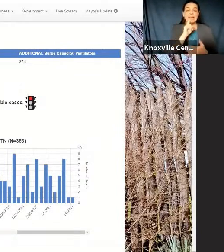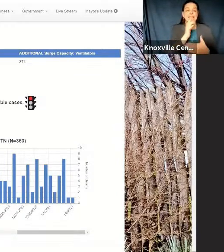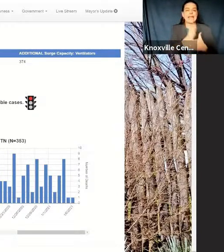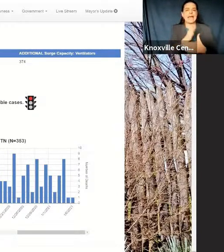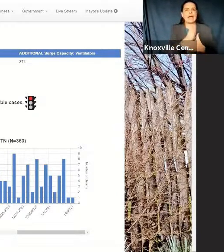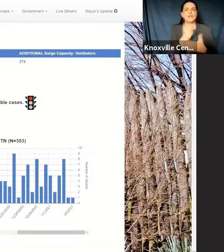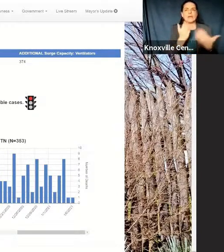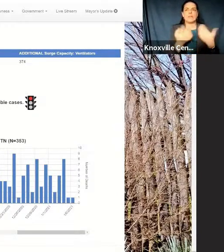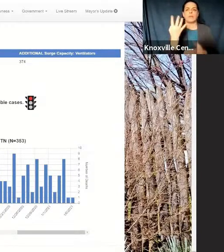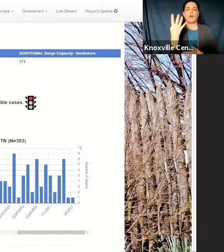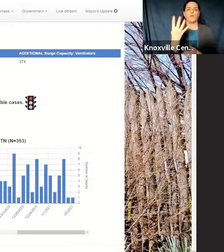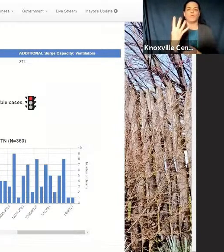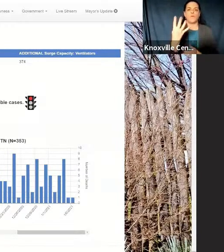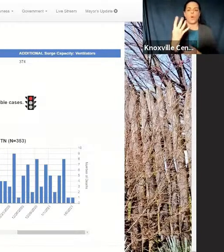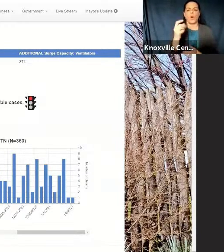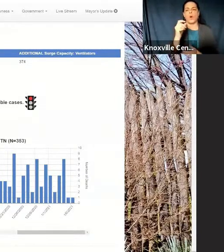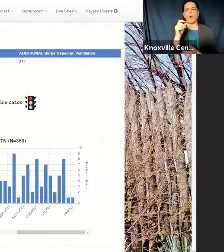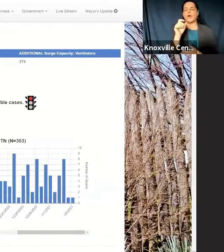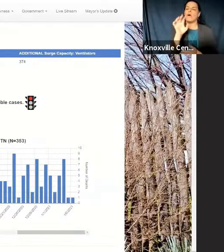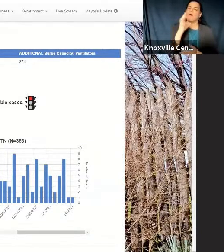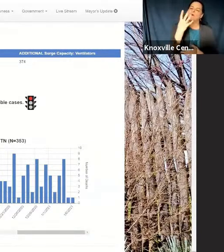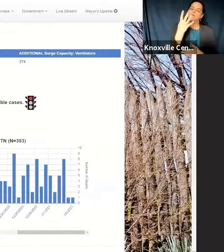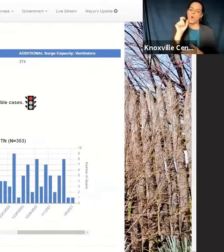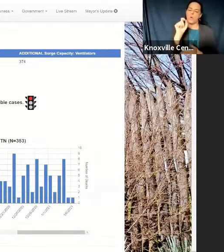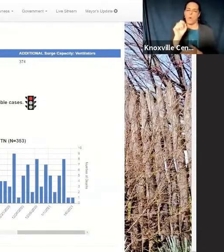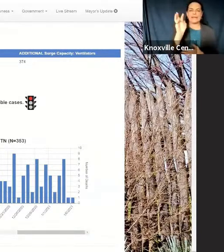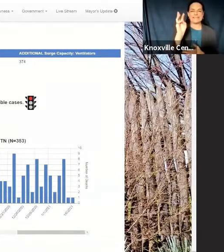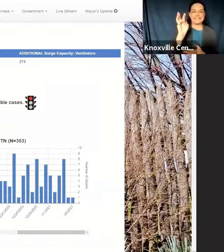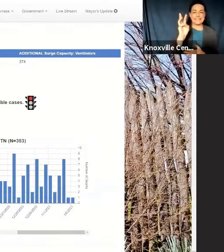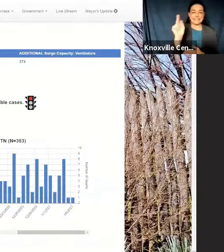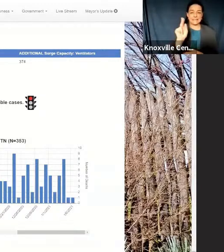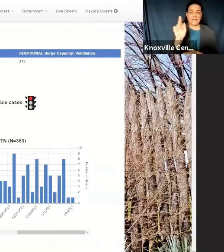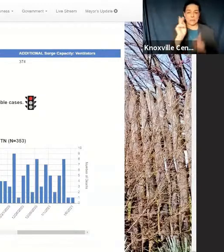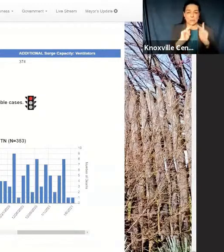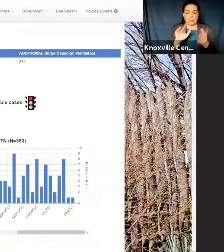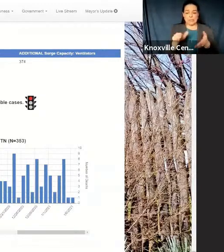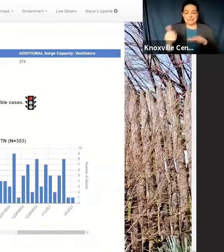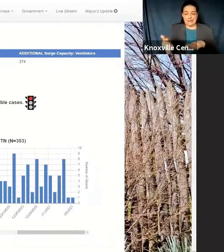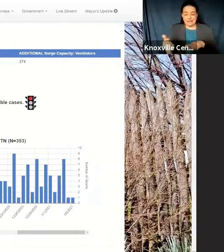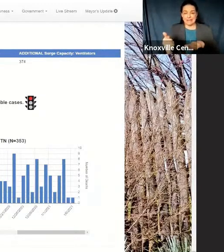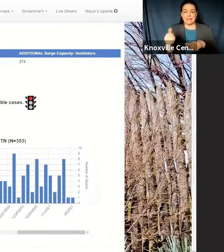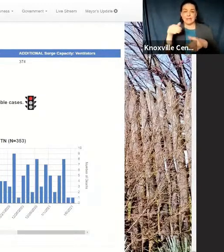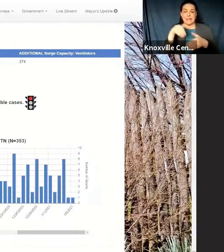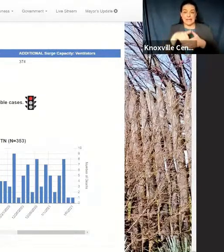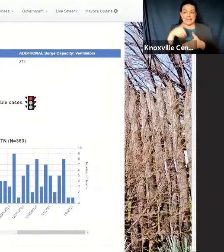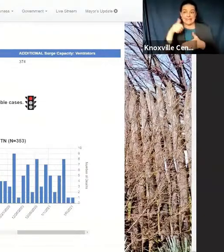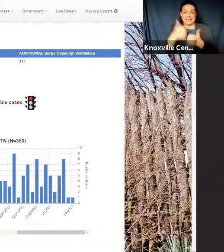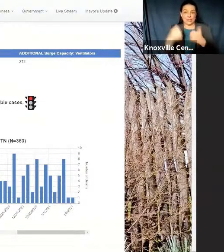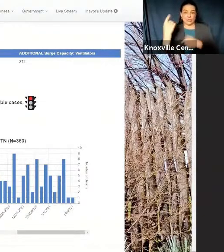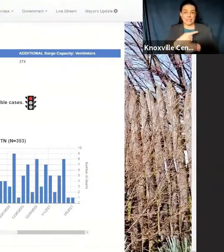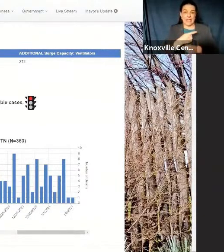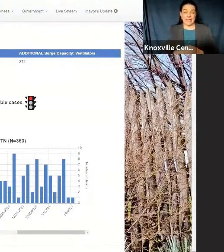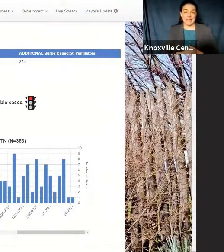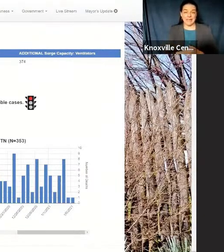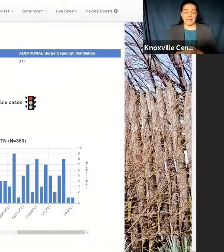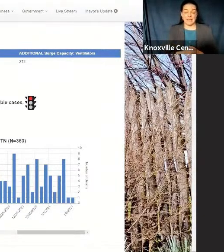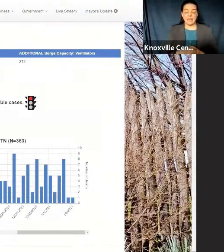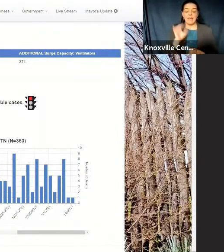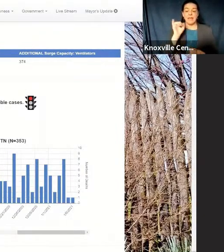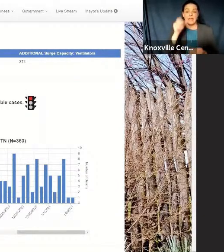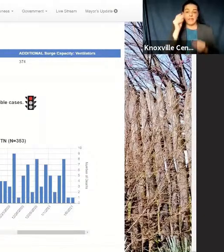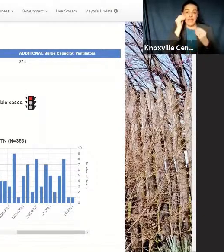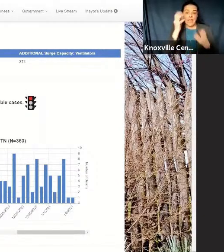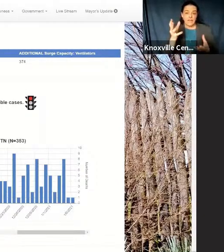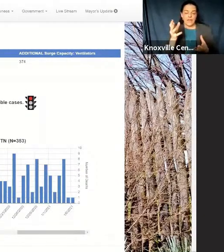of about 4.6 Knox County resident deaths per day. This information available leads